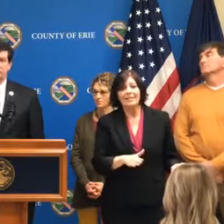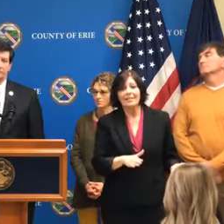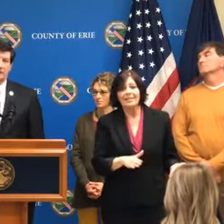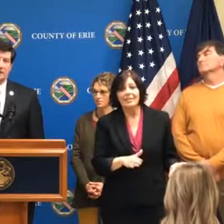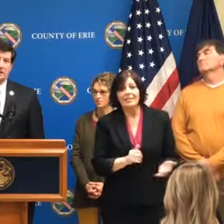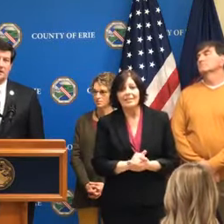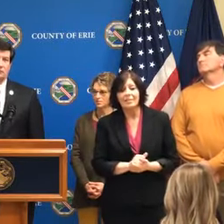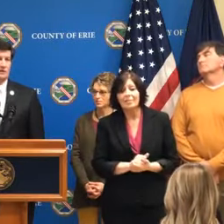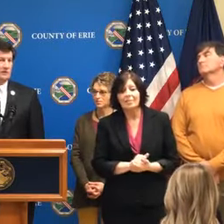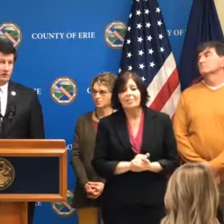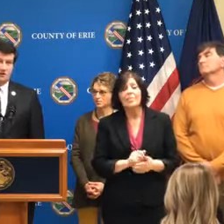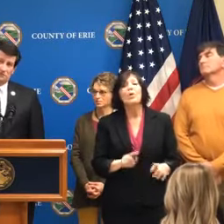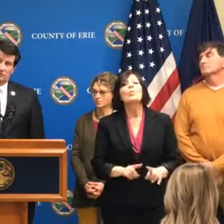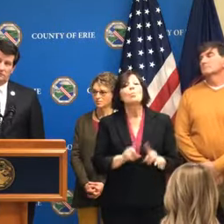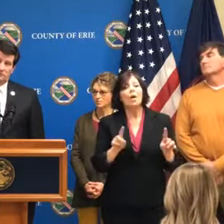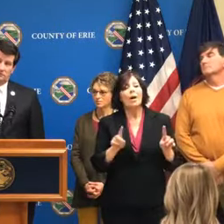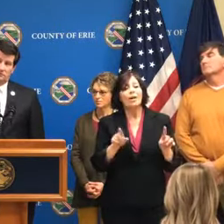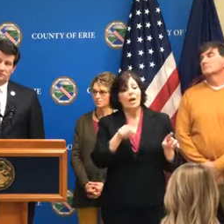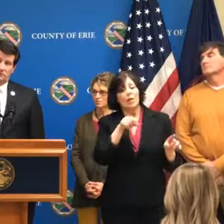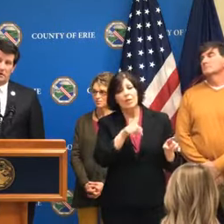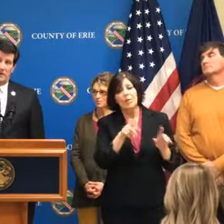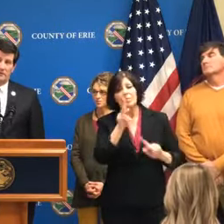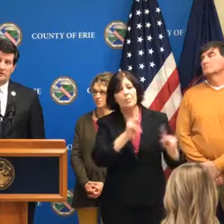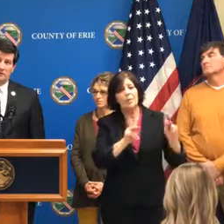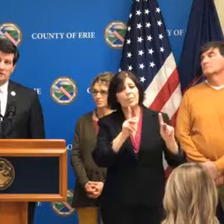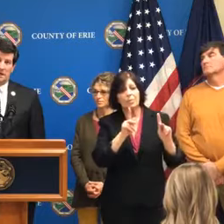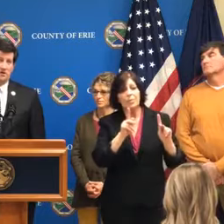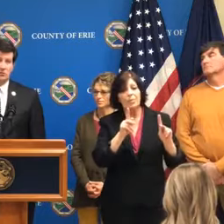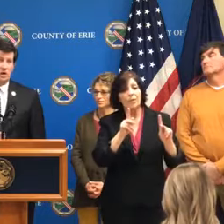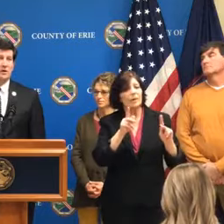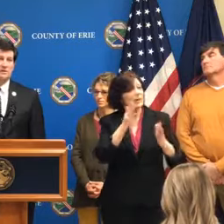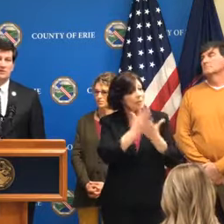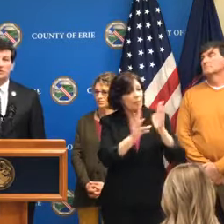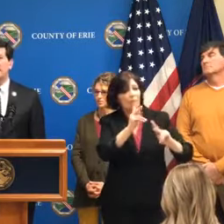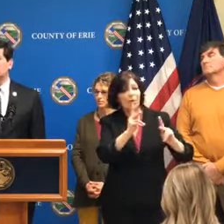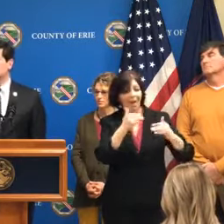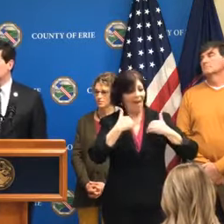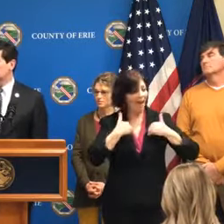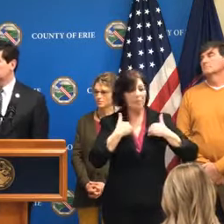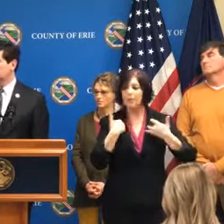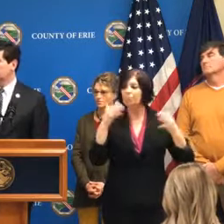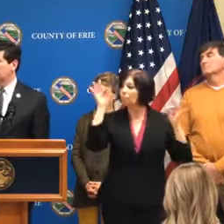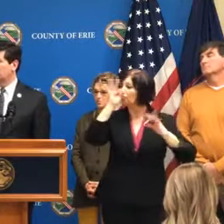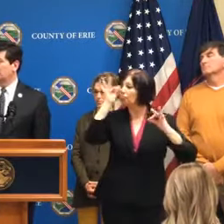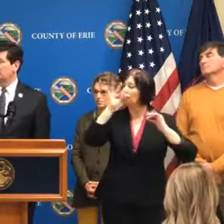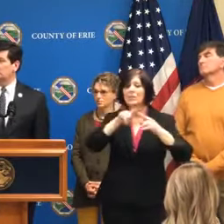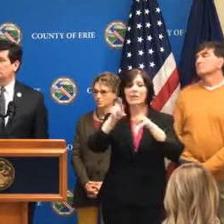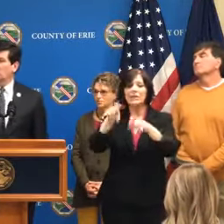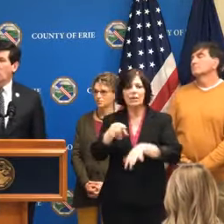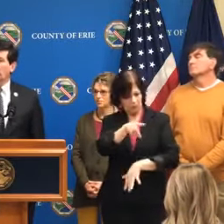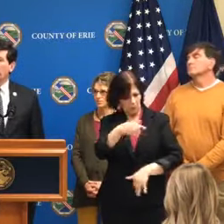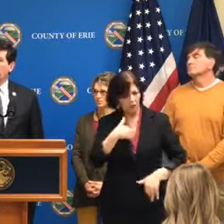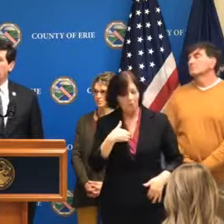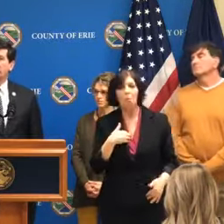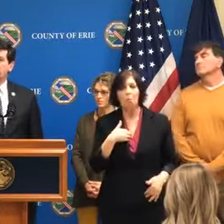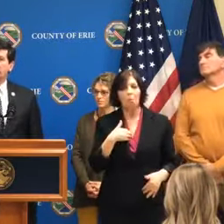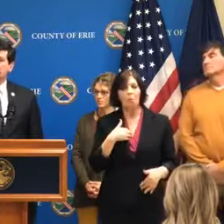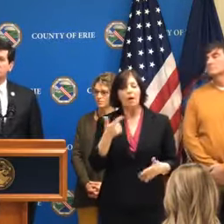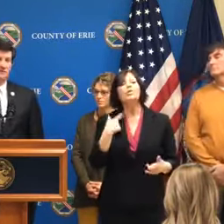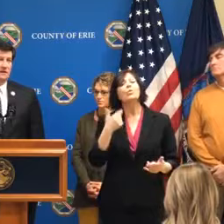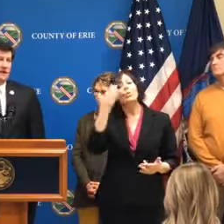world. But there are also individuals who have it and don't know it until they actually were tested. So we know that